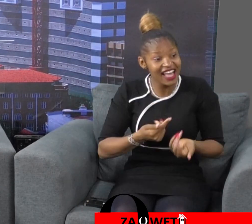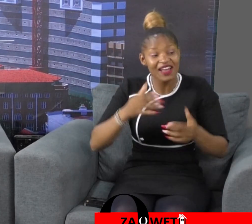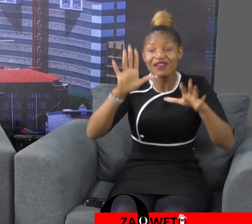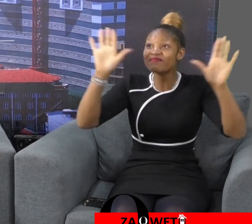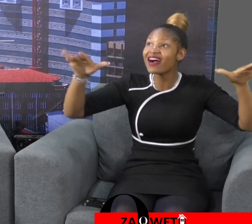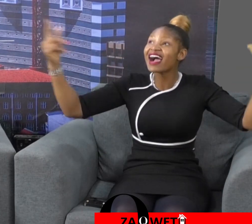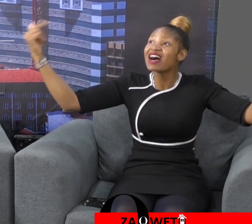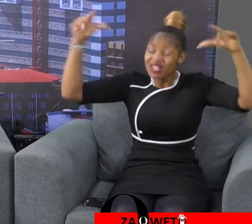and